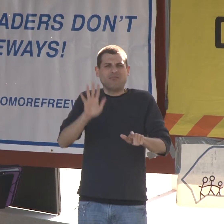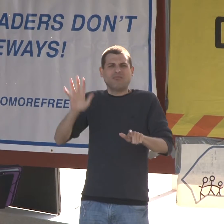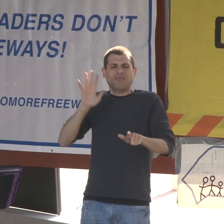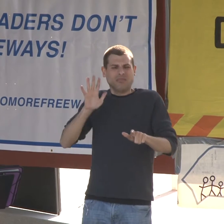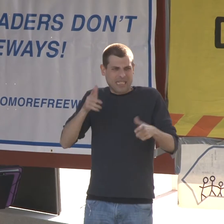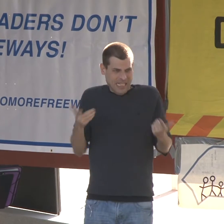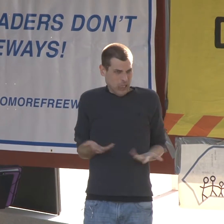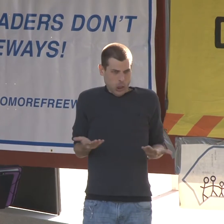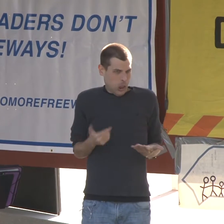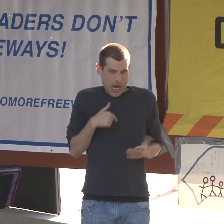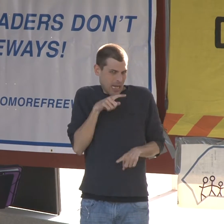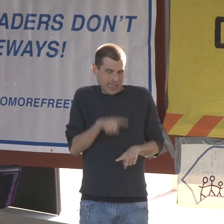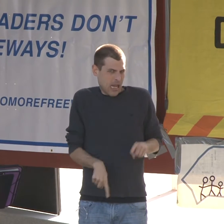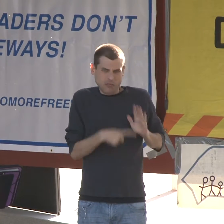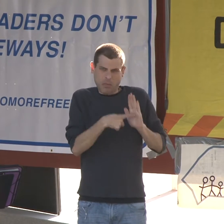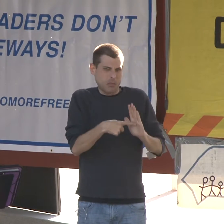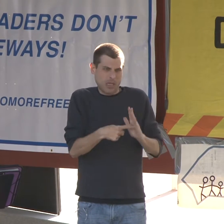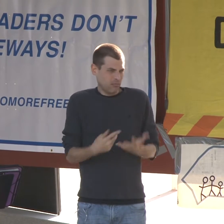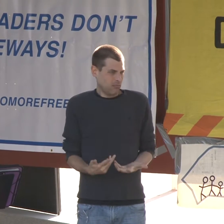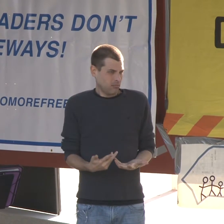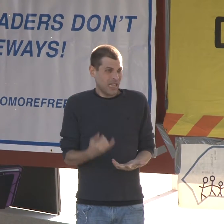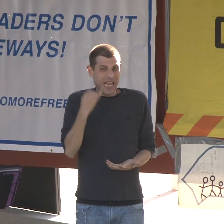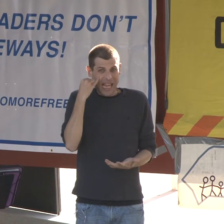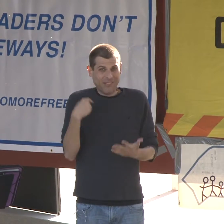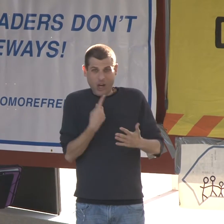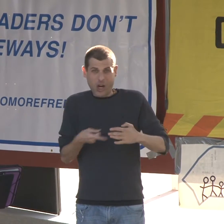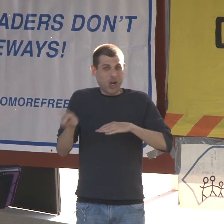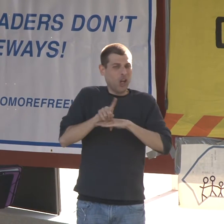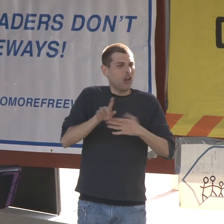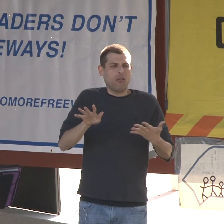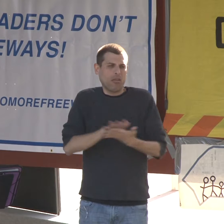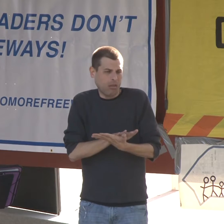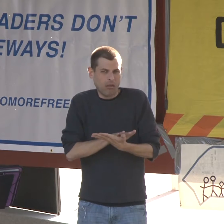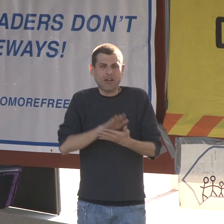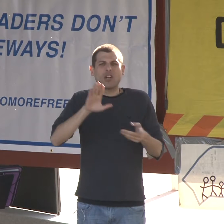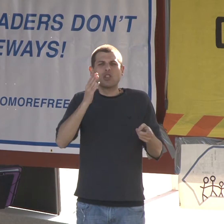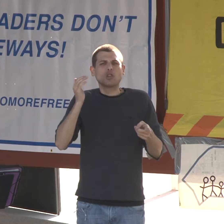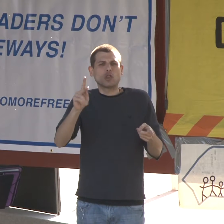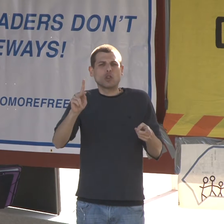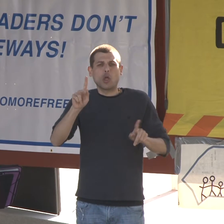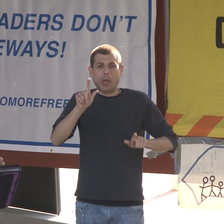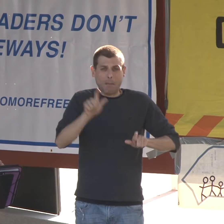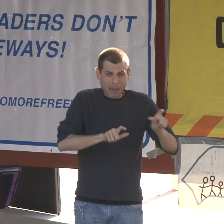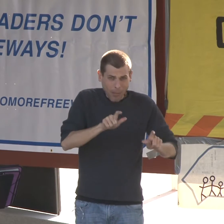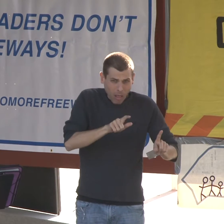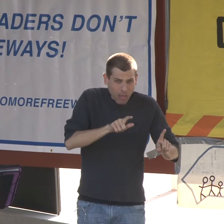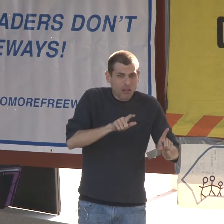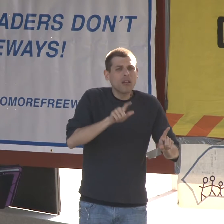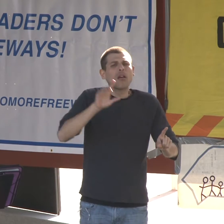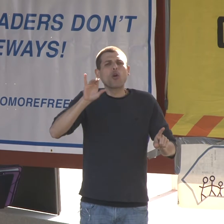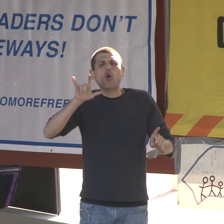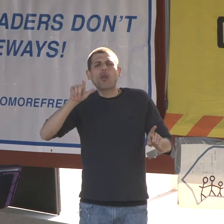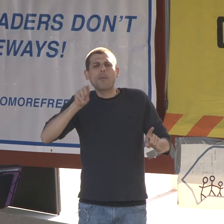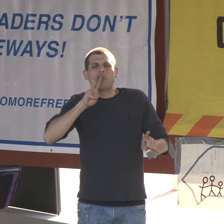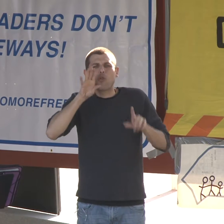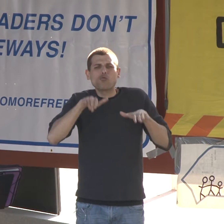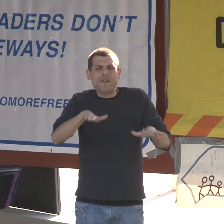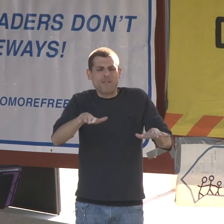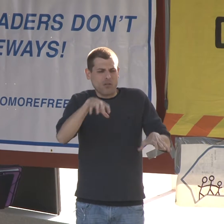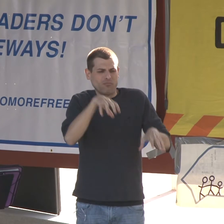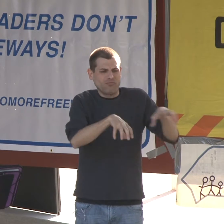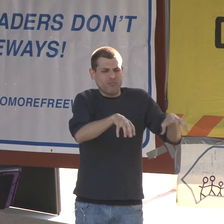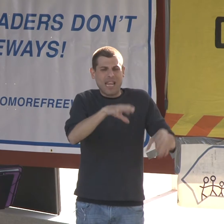carve out Portland. That would be the various discrete bands of Chinook-speaking people along the Columbia River